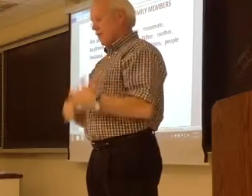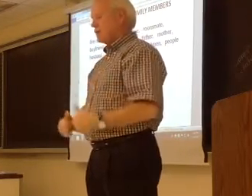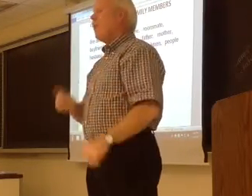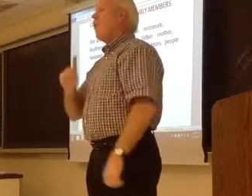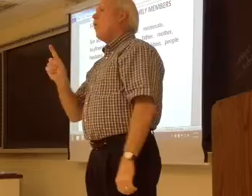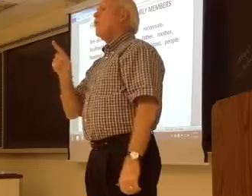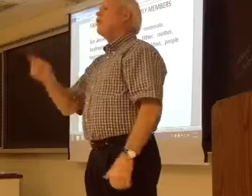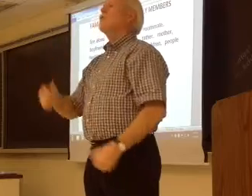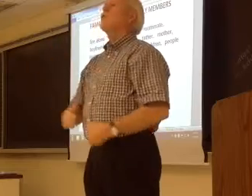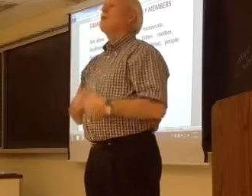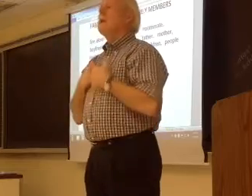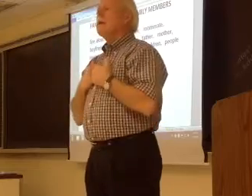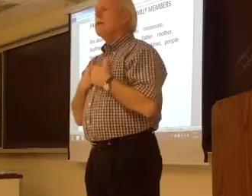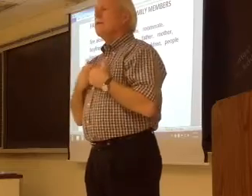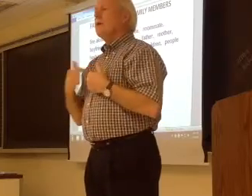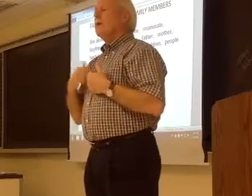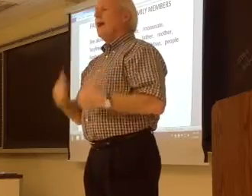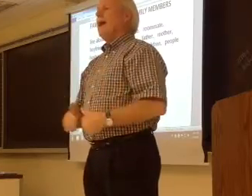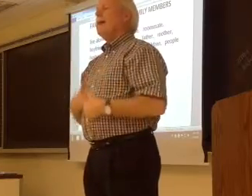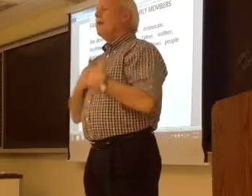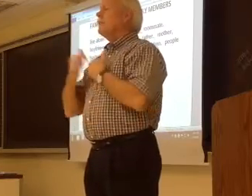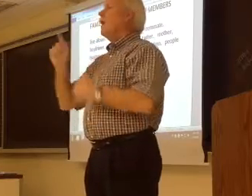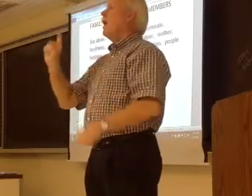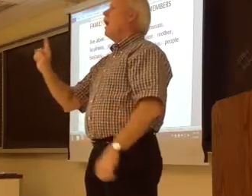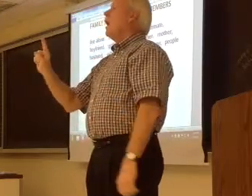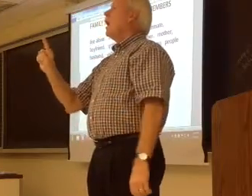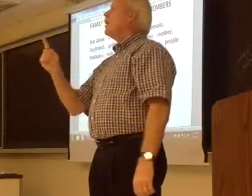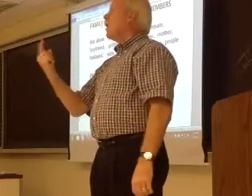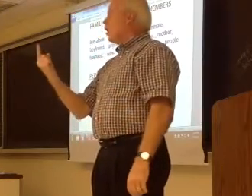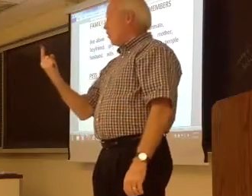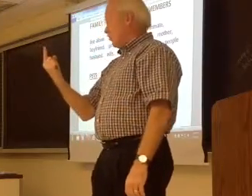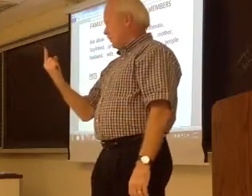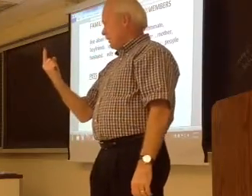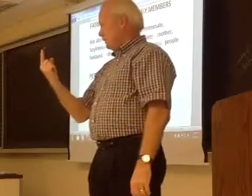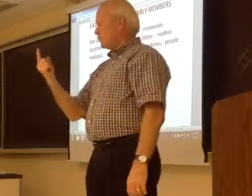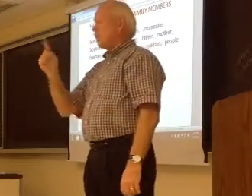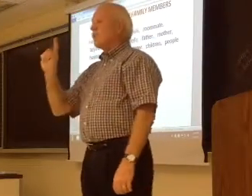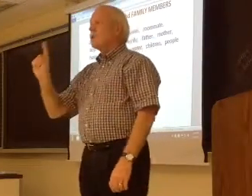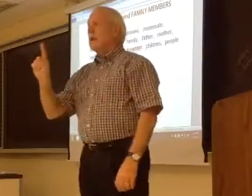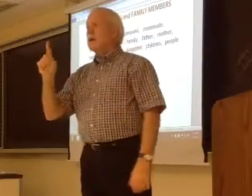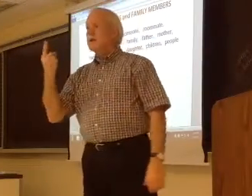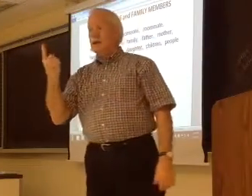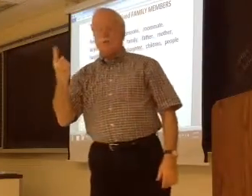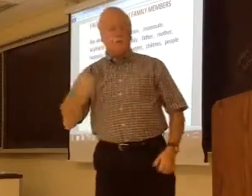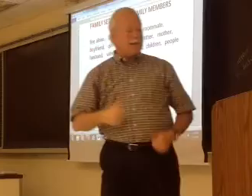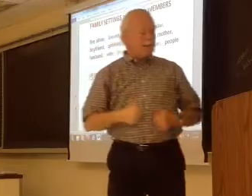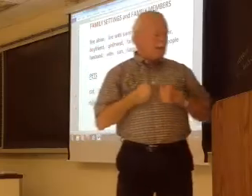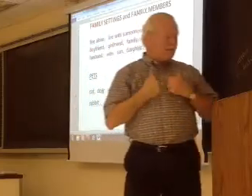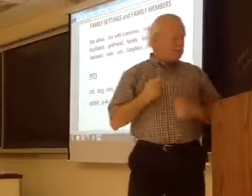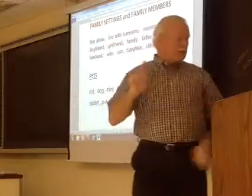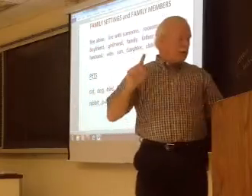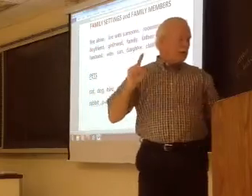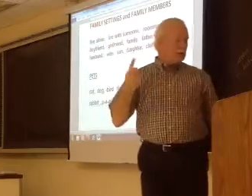us. Where do you live? I live alone. Alone. Lives